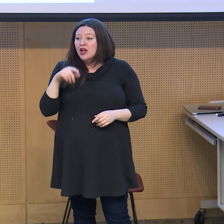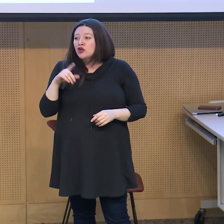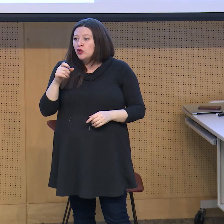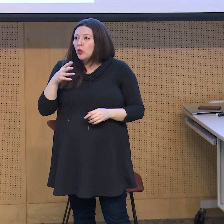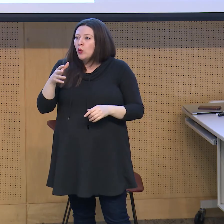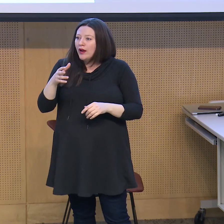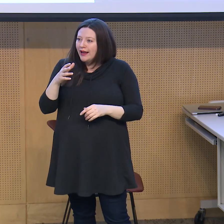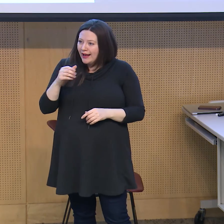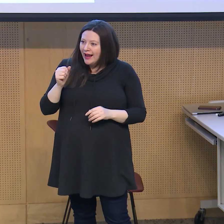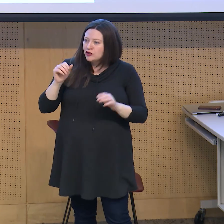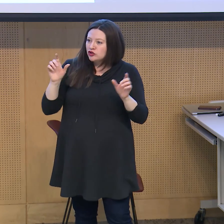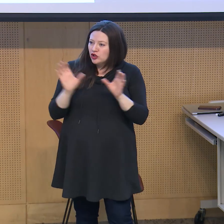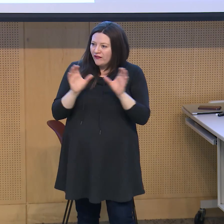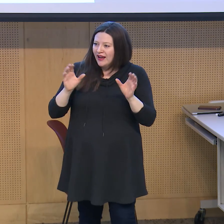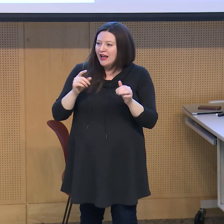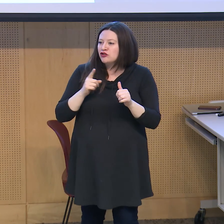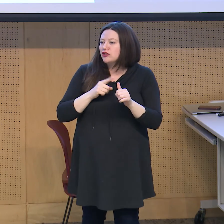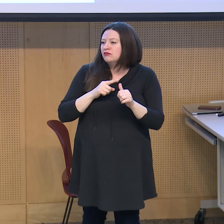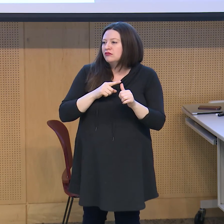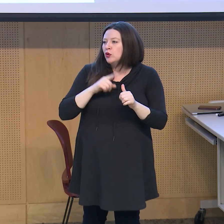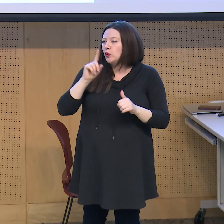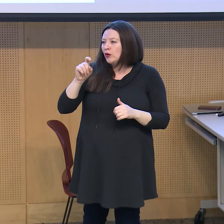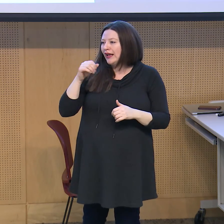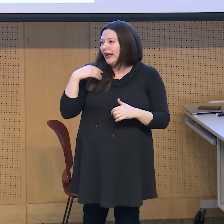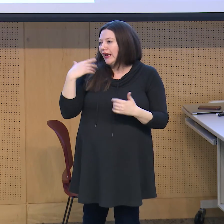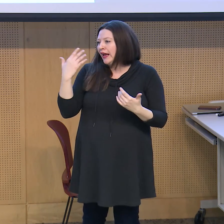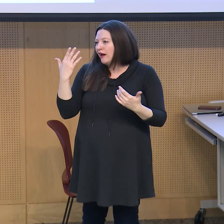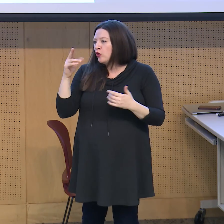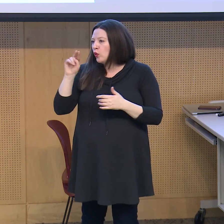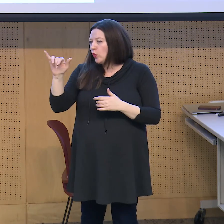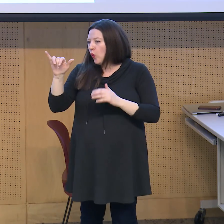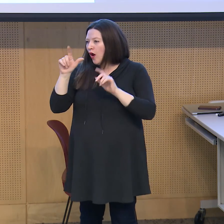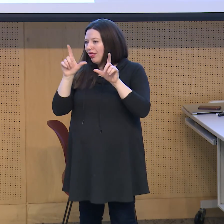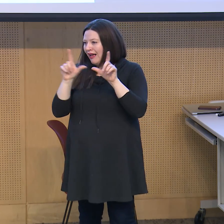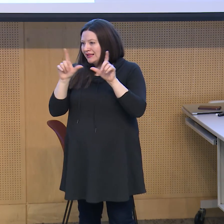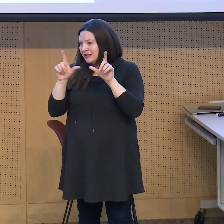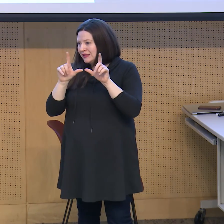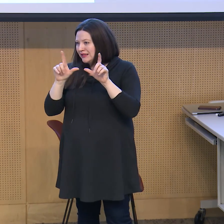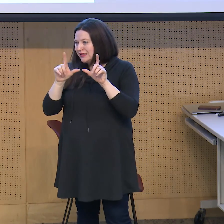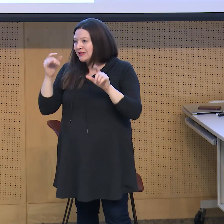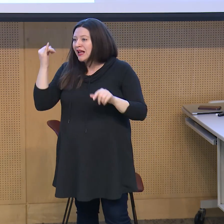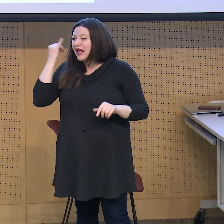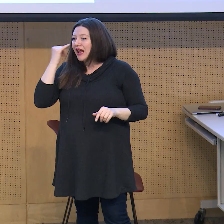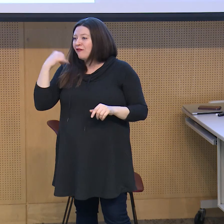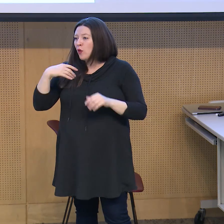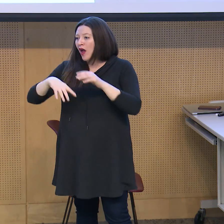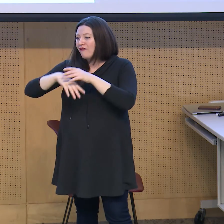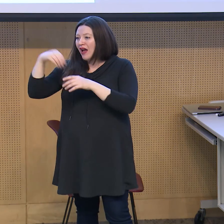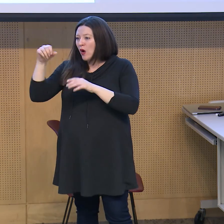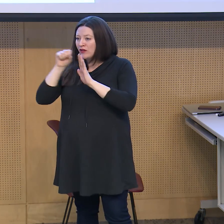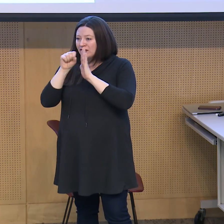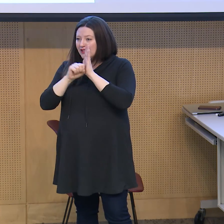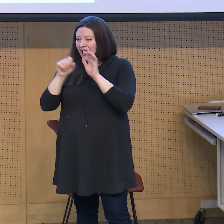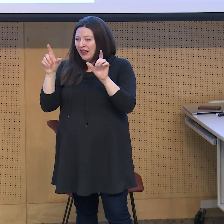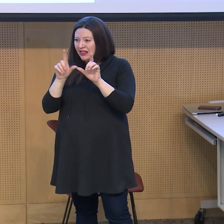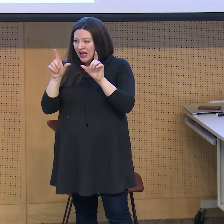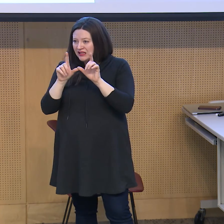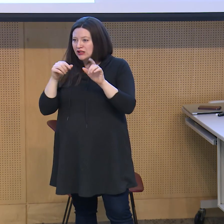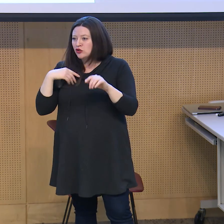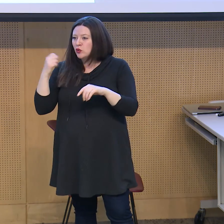Right, one caveat is you do need to be certified to drive a van. You need a New York license. And if